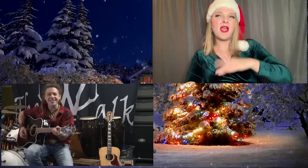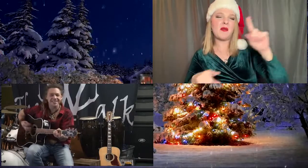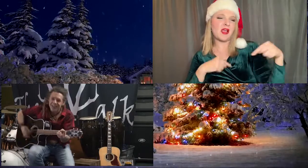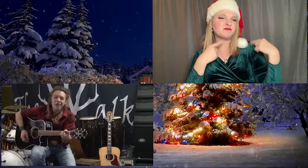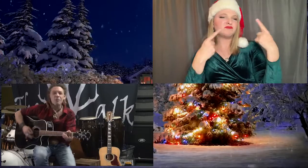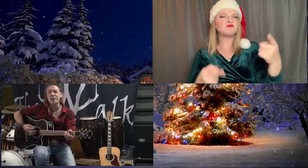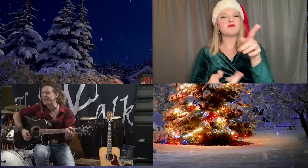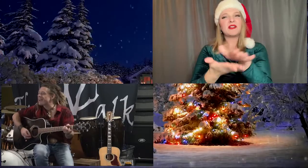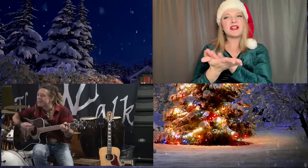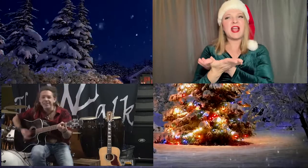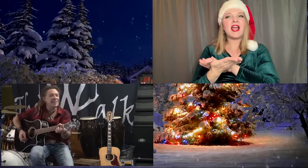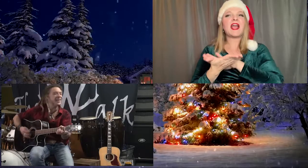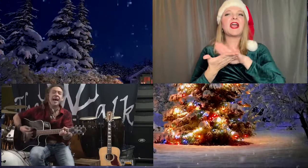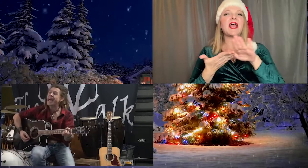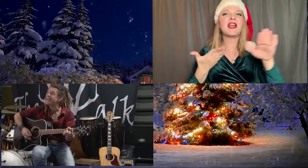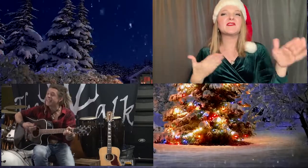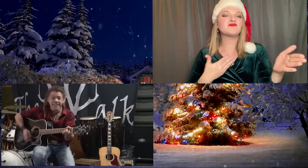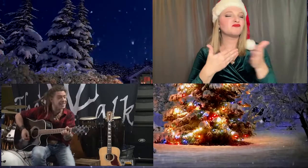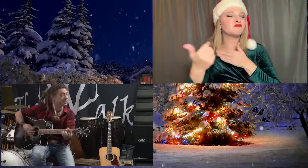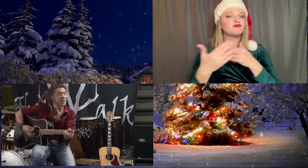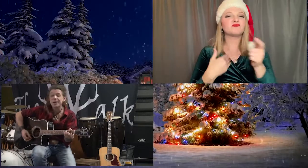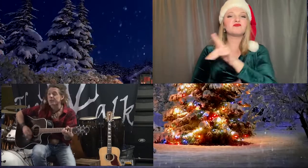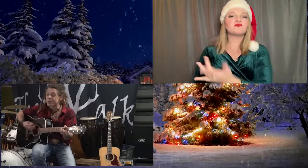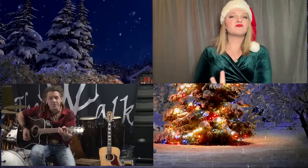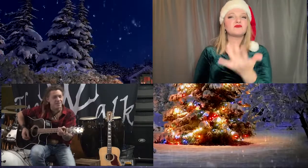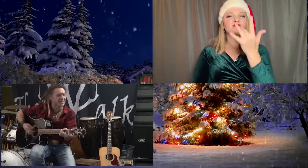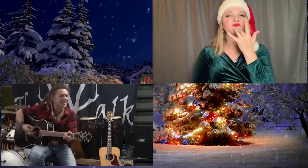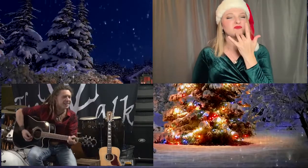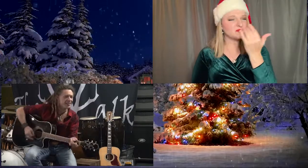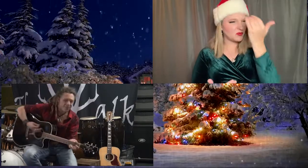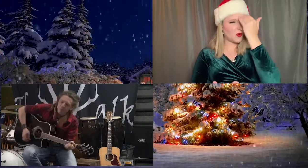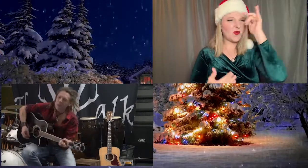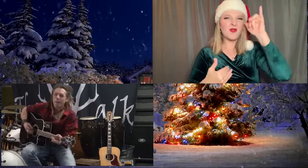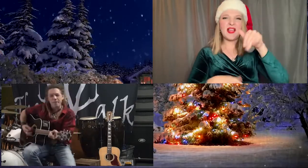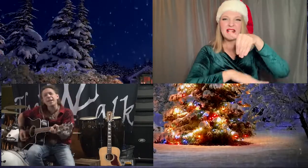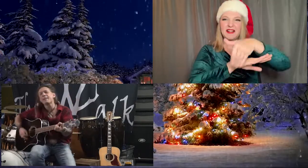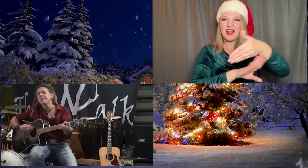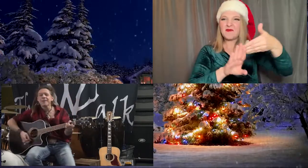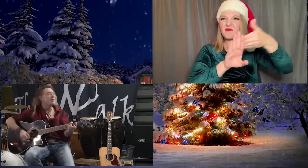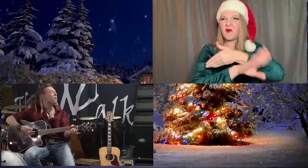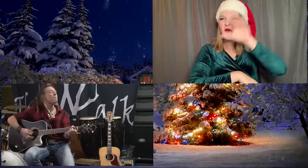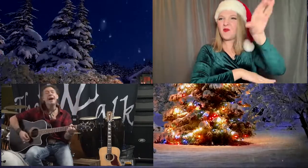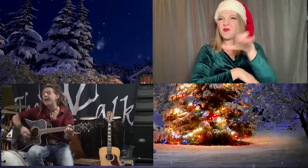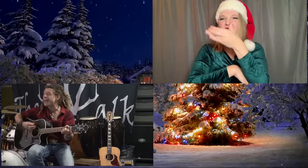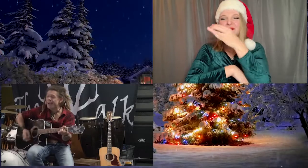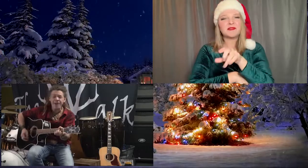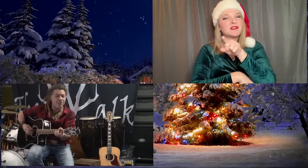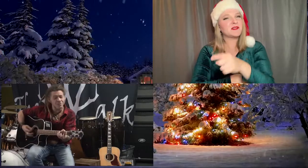nice. Wherever you like, it's Christmas Eve. Baby,